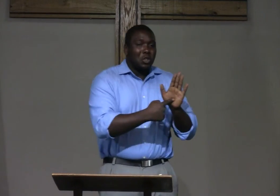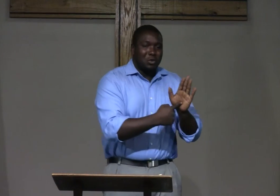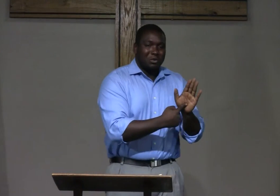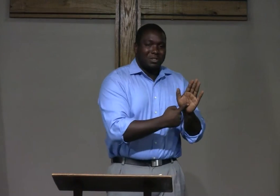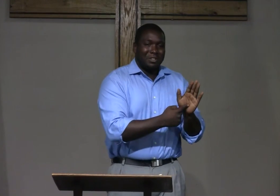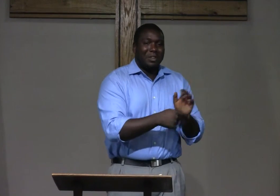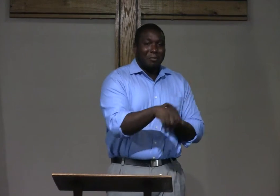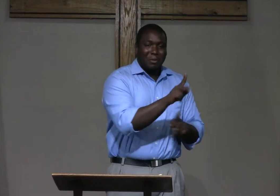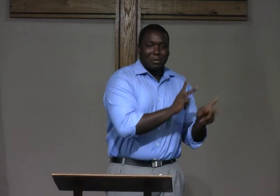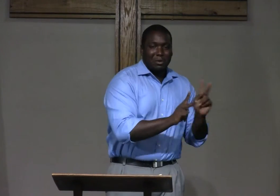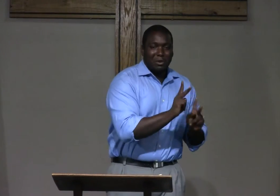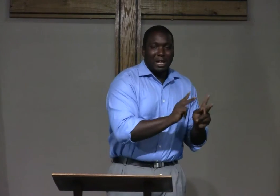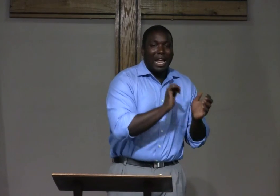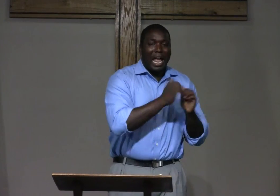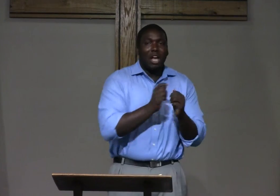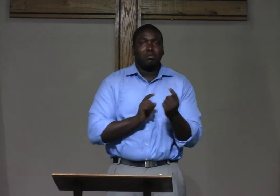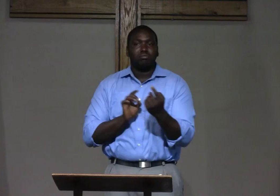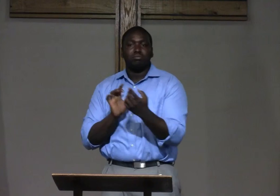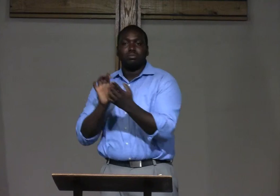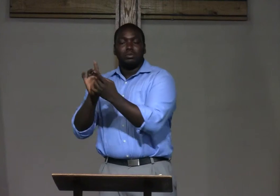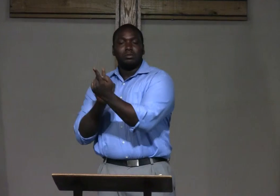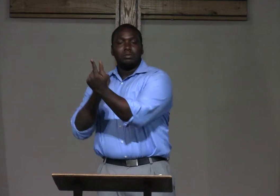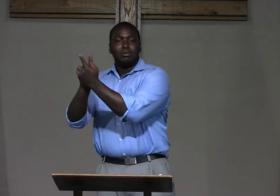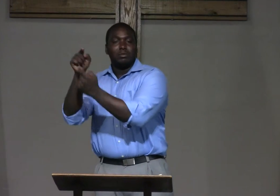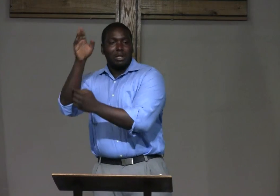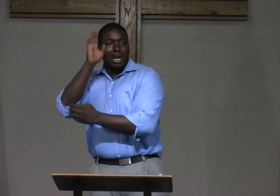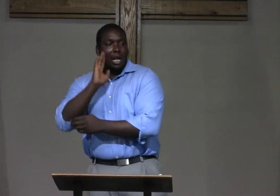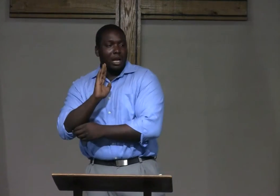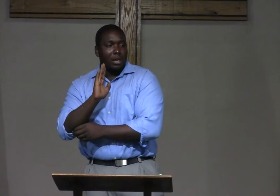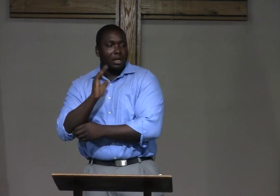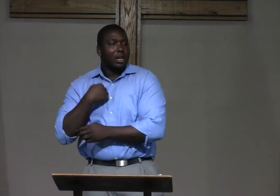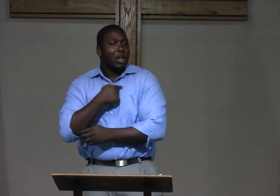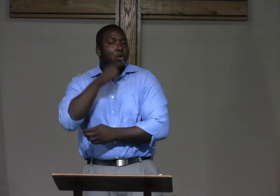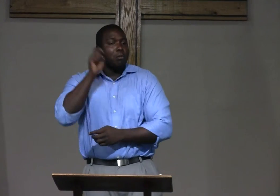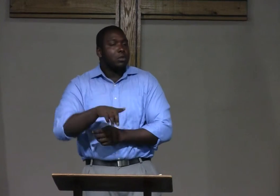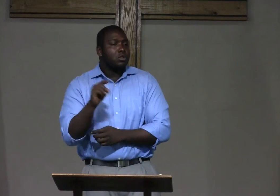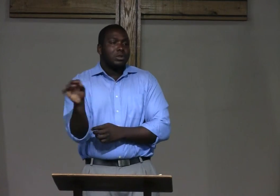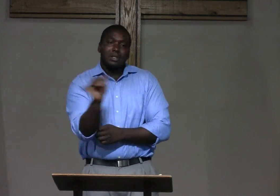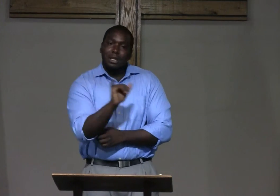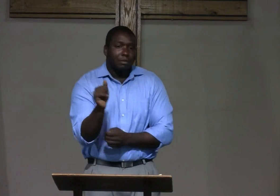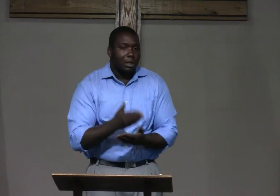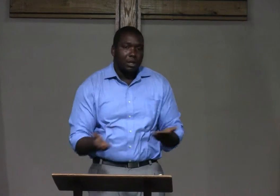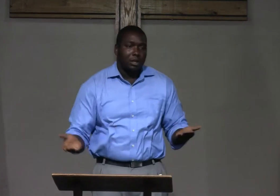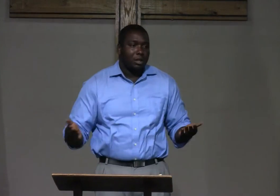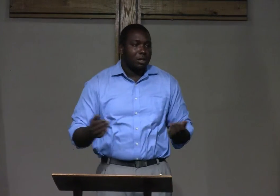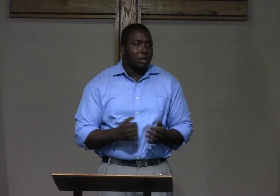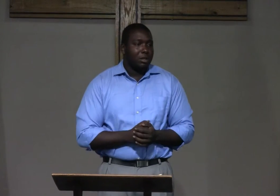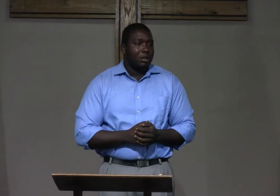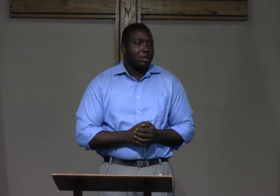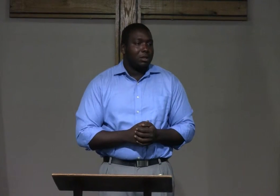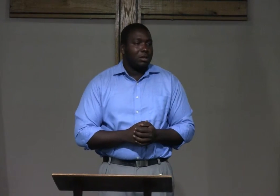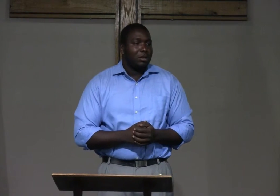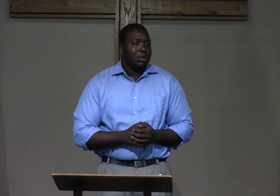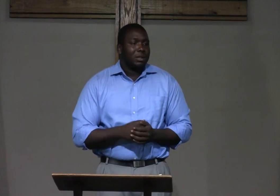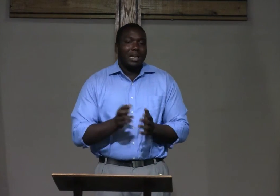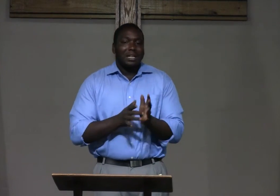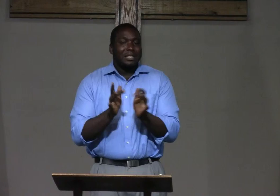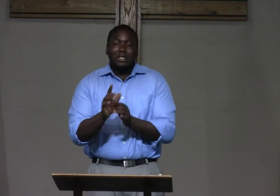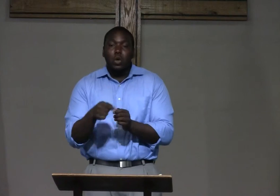earth, he showed people how they can come to God, and we need to show people